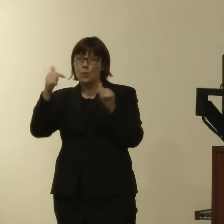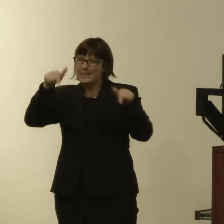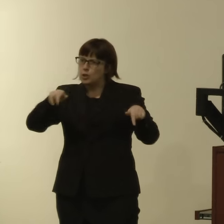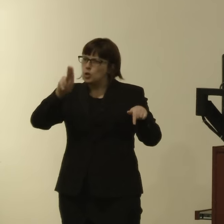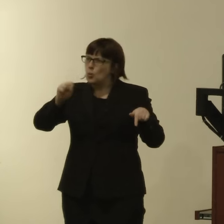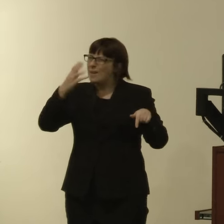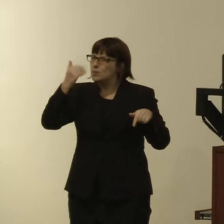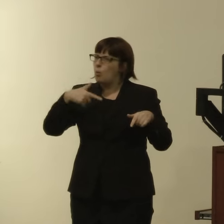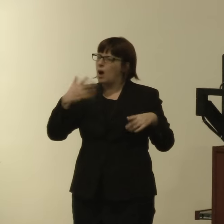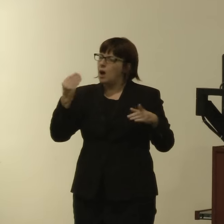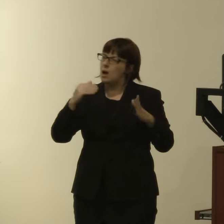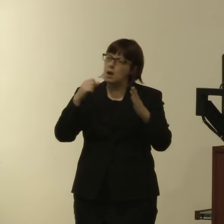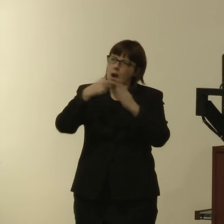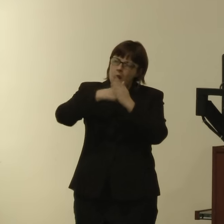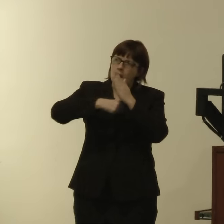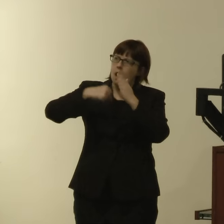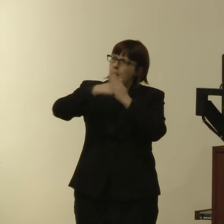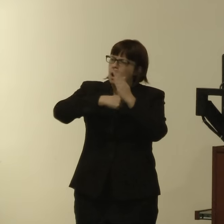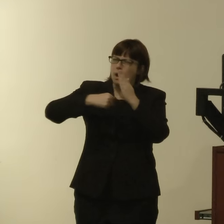Yeah.